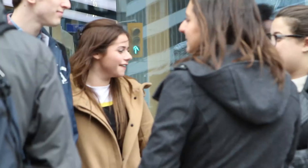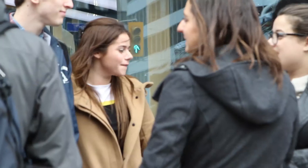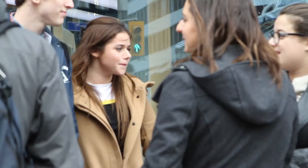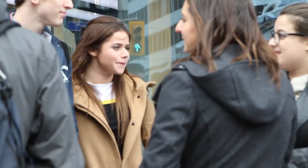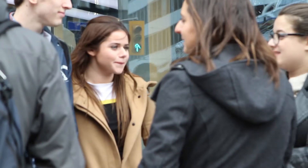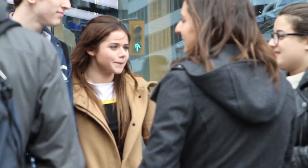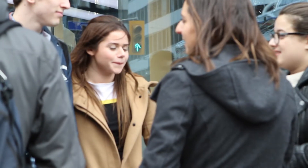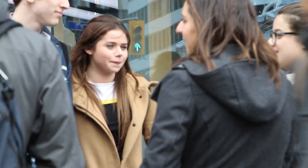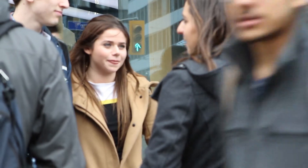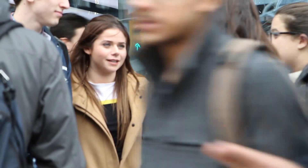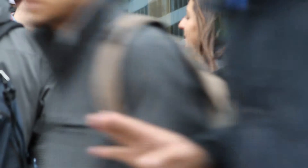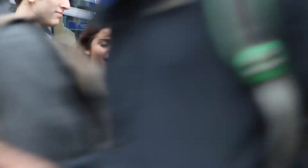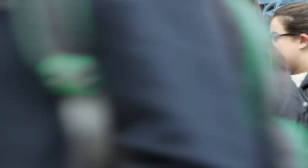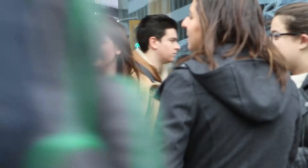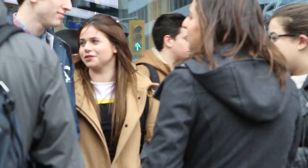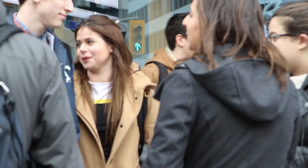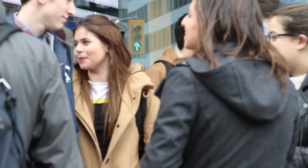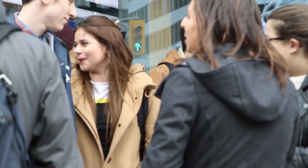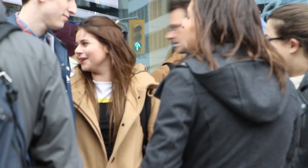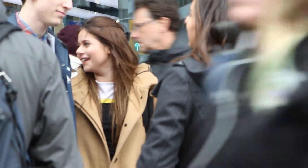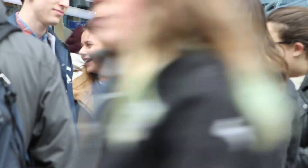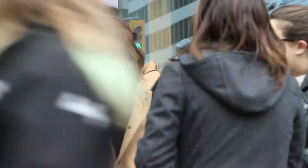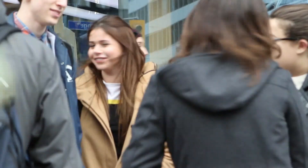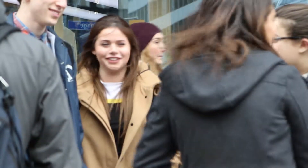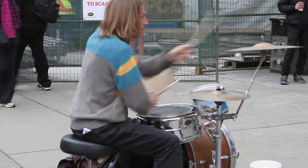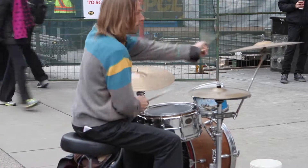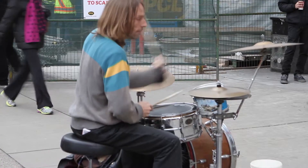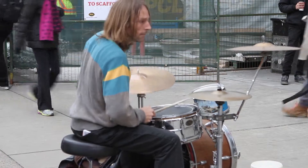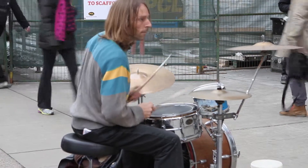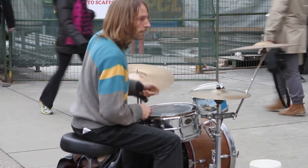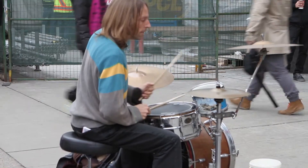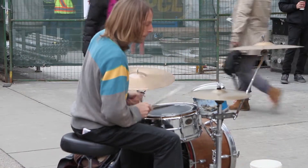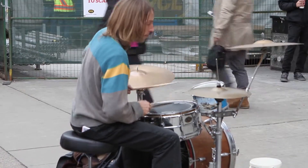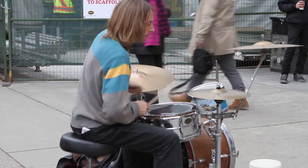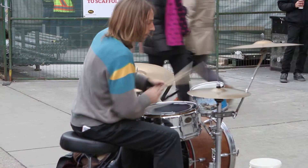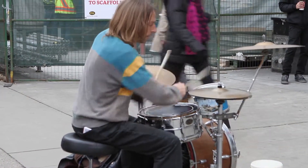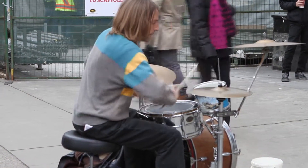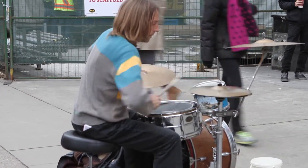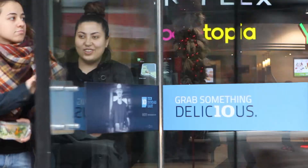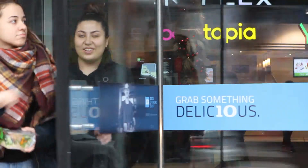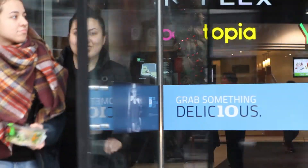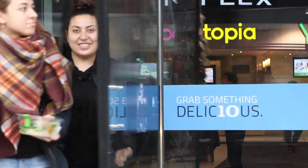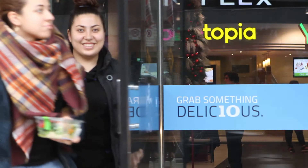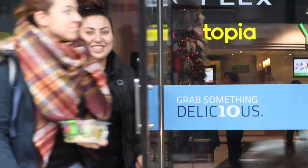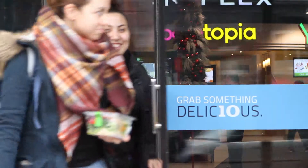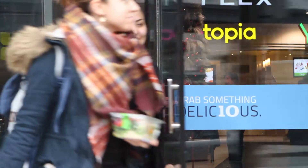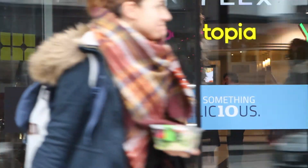Some people think that's about saying as much as possible, as loudly as possible, you know, to get your point